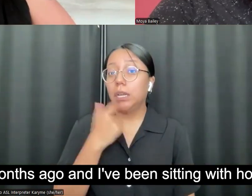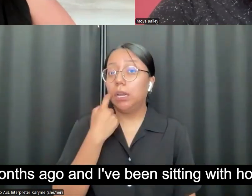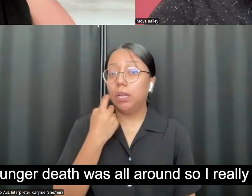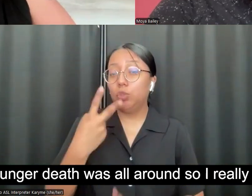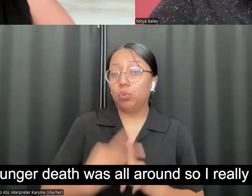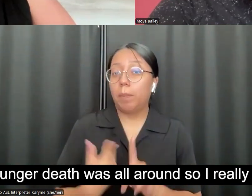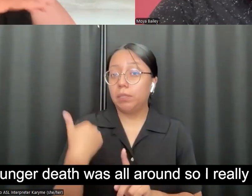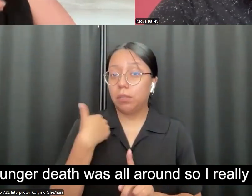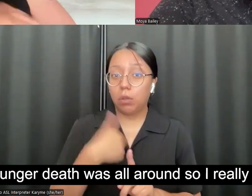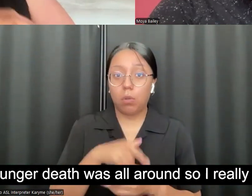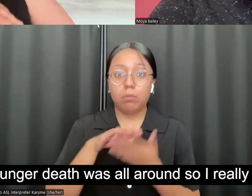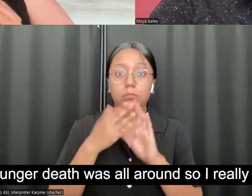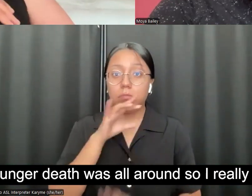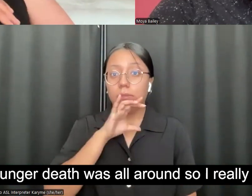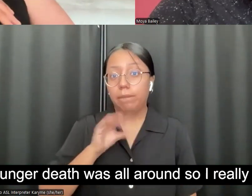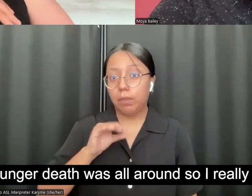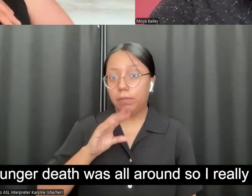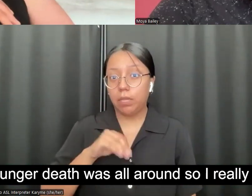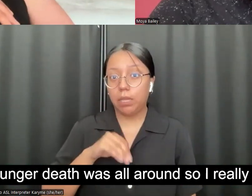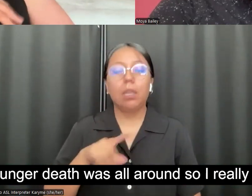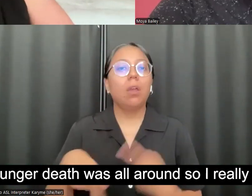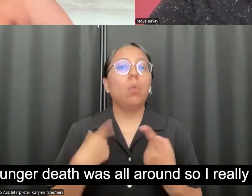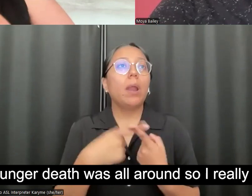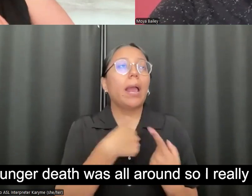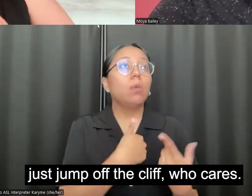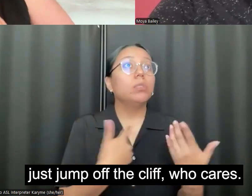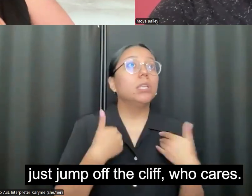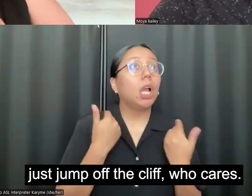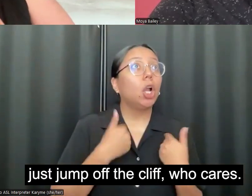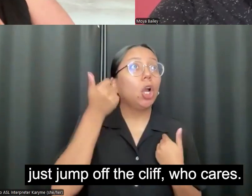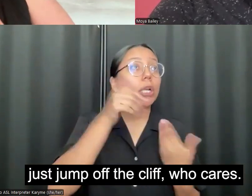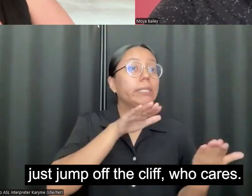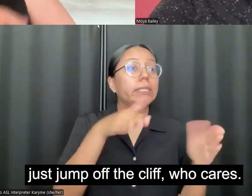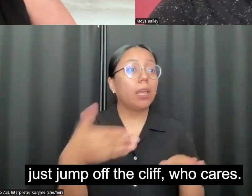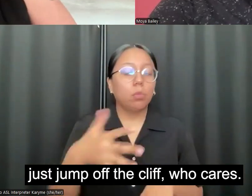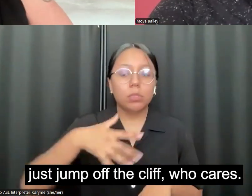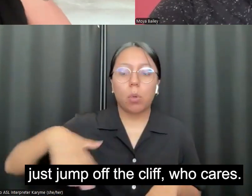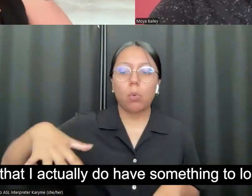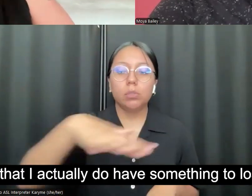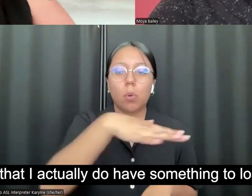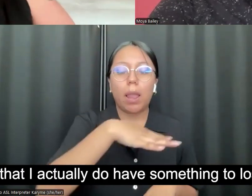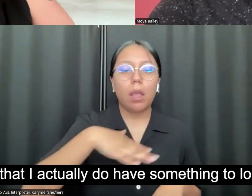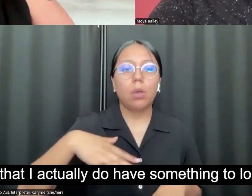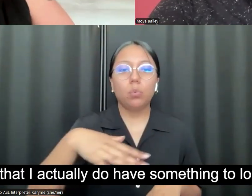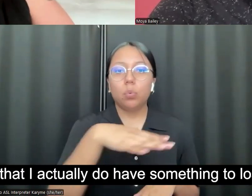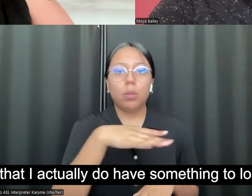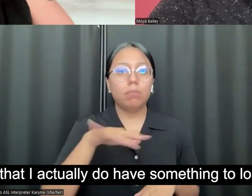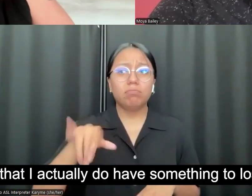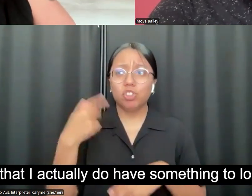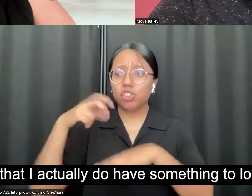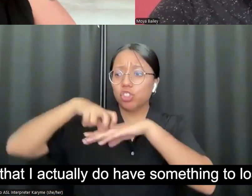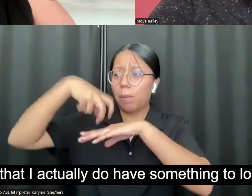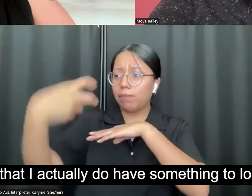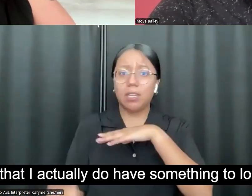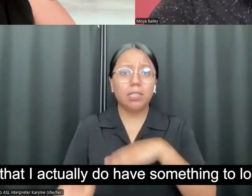with how when I was younger, death was all around. So I just really had to like just jump off the cliff, who cares? And now that I actually